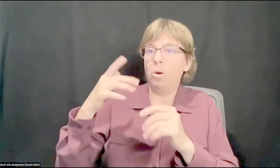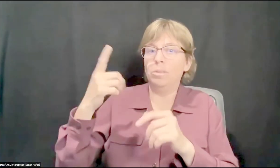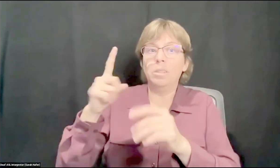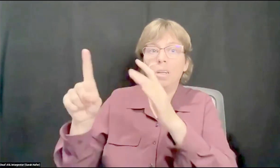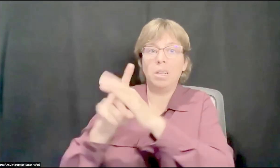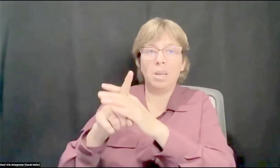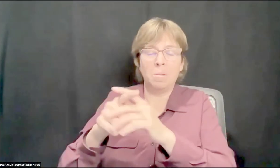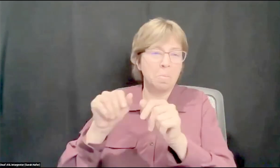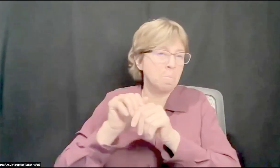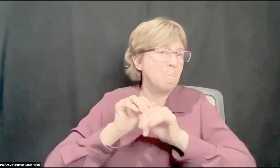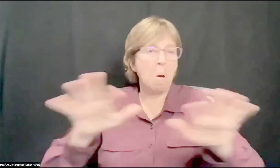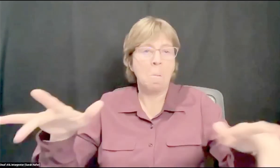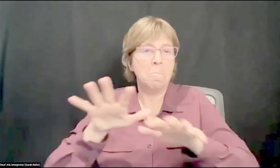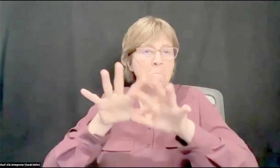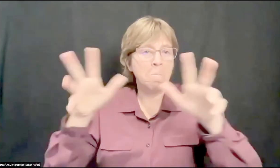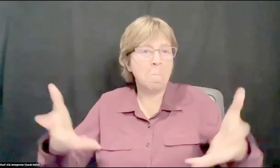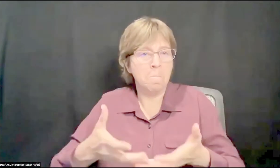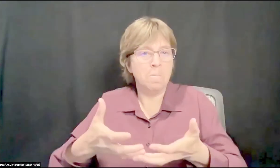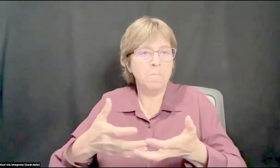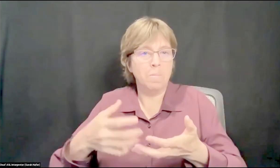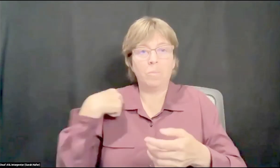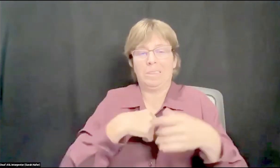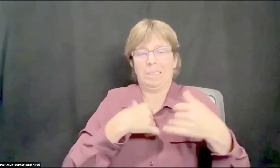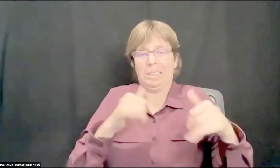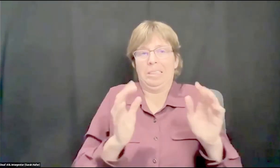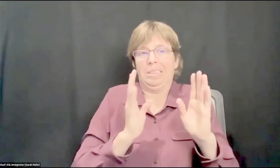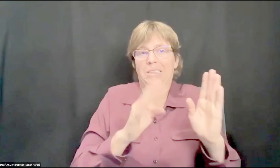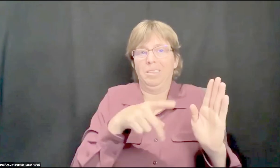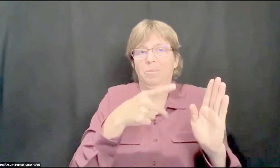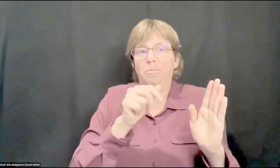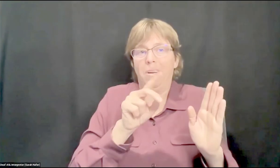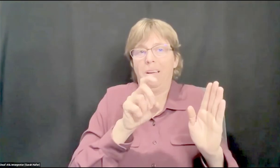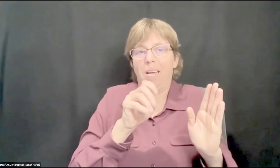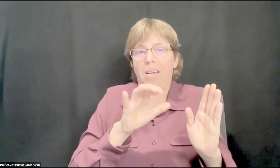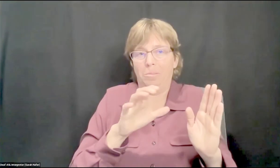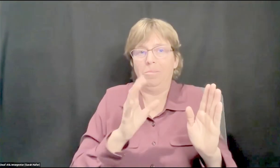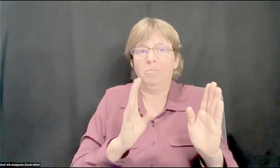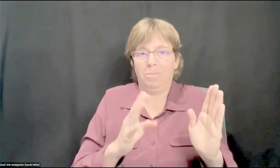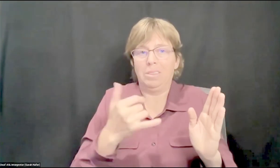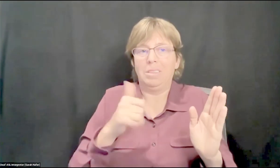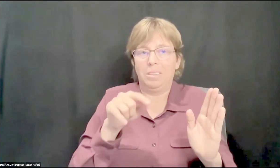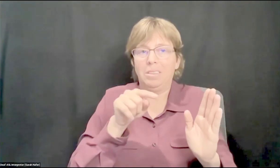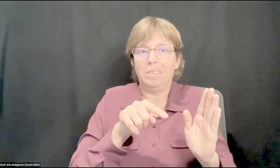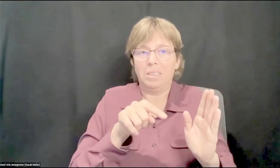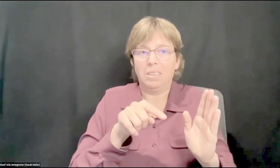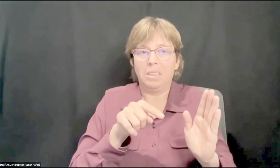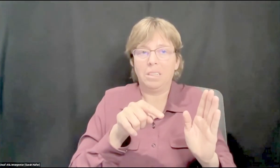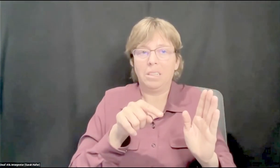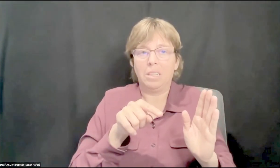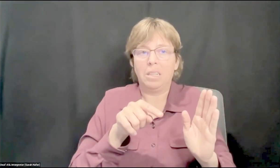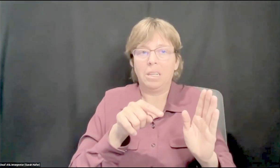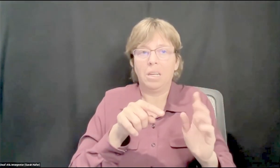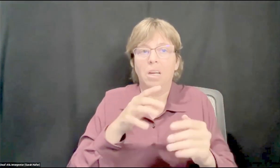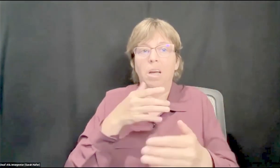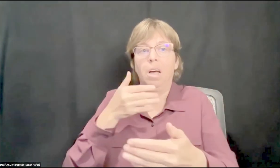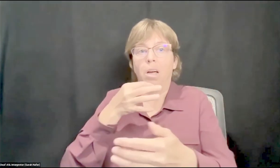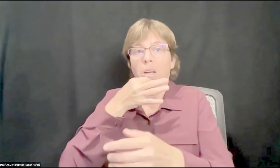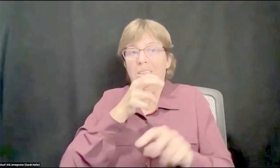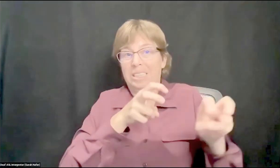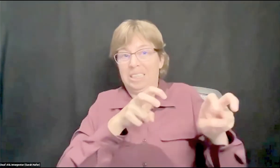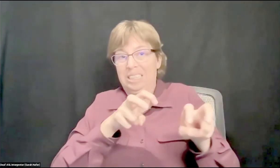pandemic. We are moving towards what's called endemic. We're not there yet, but endemic would basically mean you've